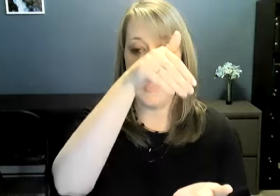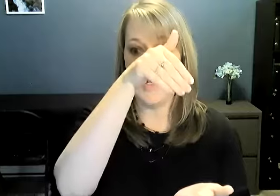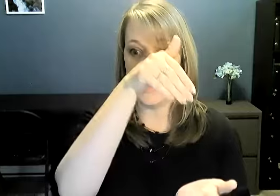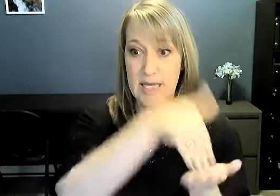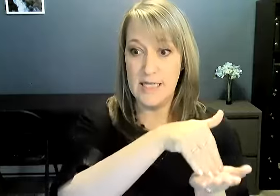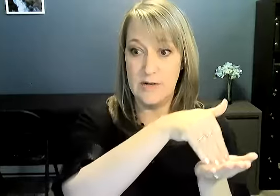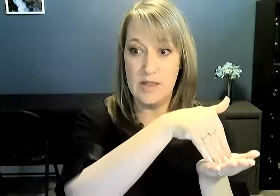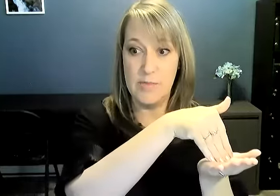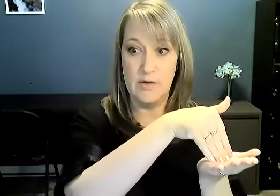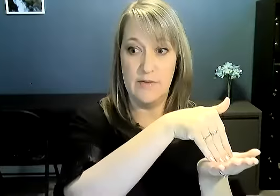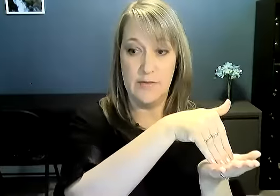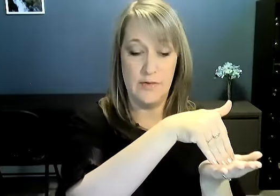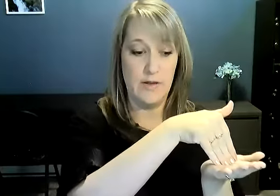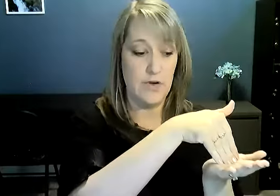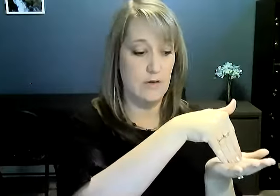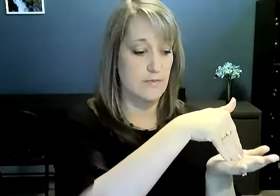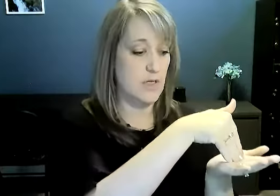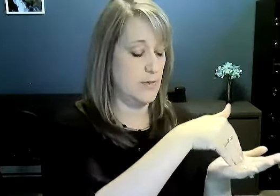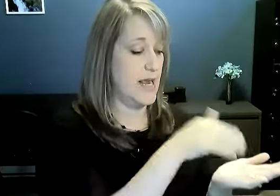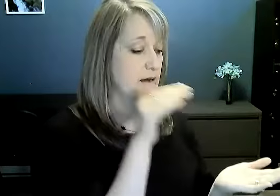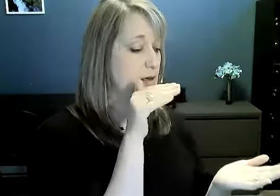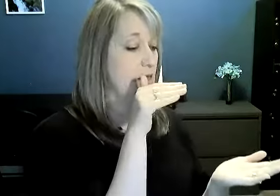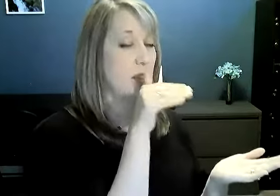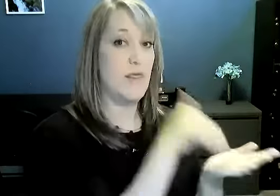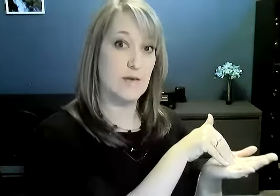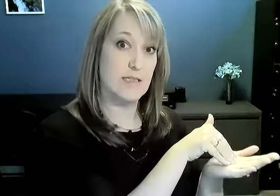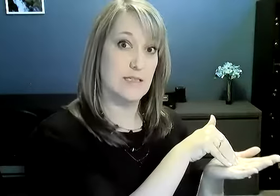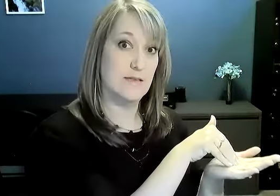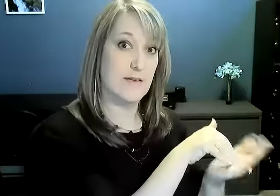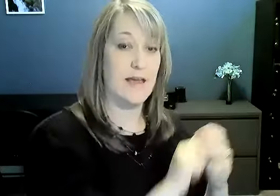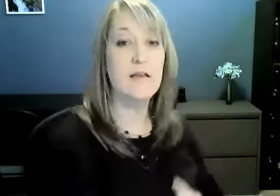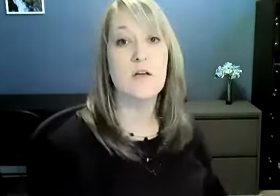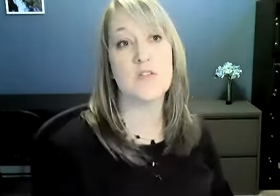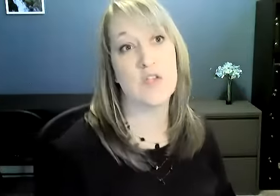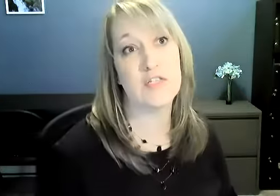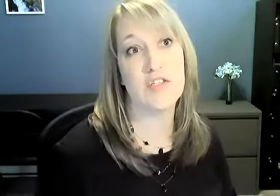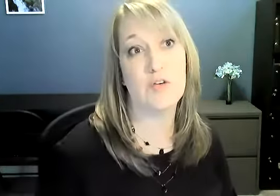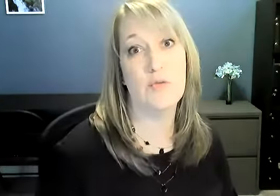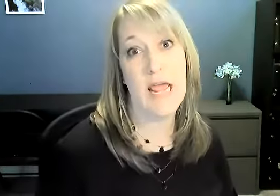just hit down in the middle of your non-dominant hand. 1,000. Okay, so let's do